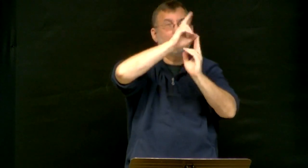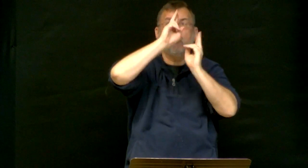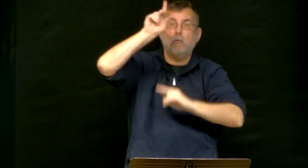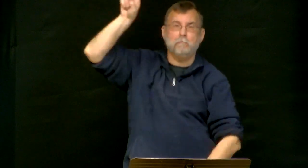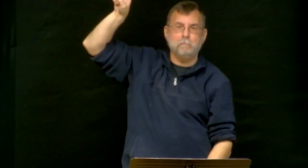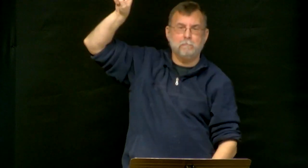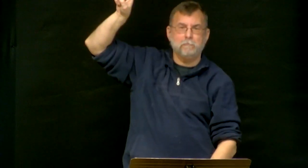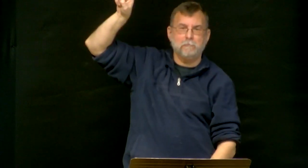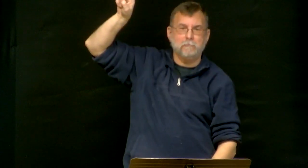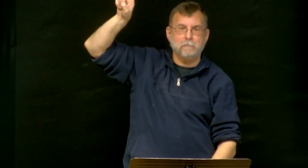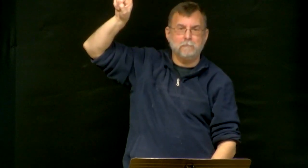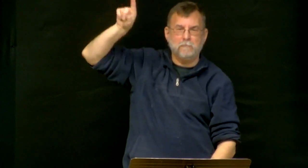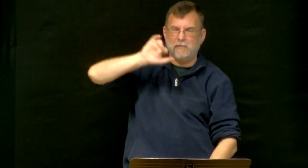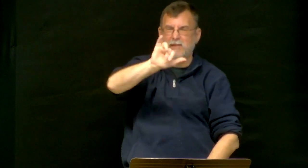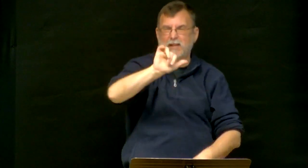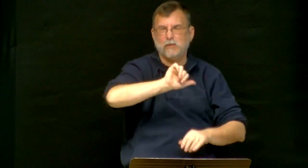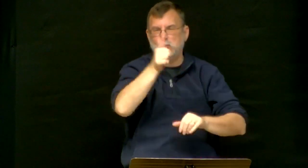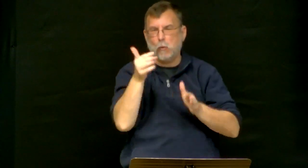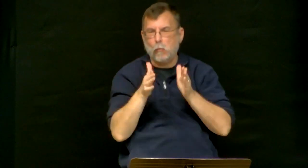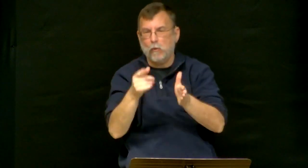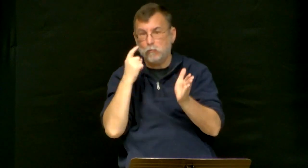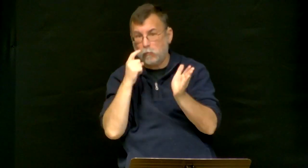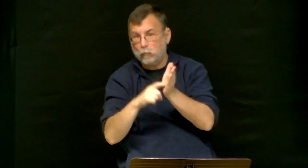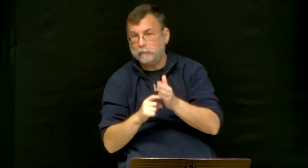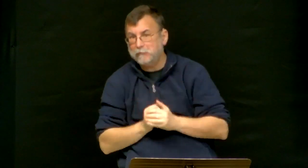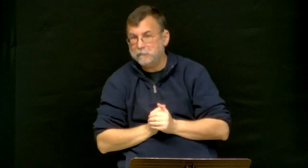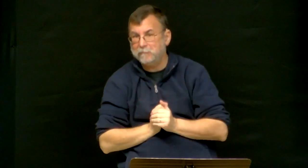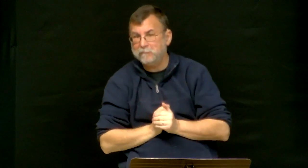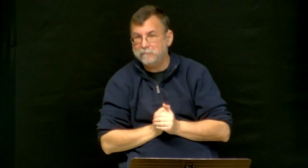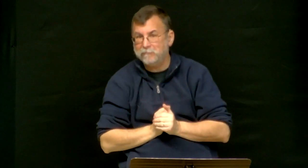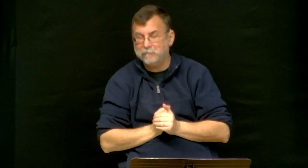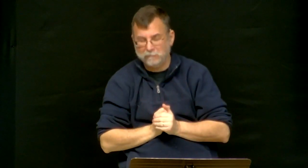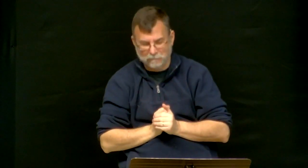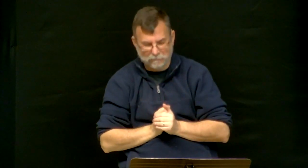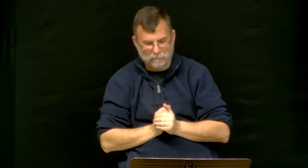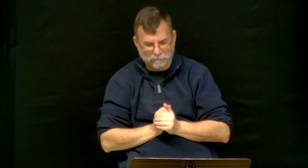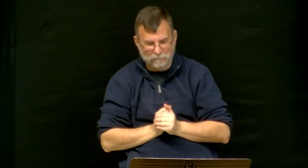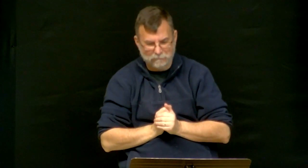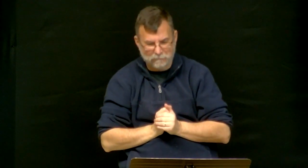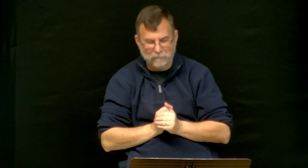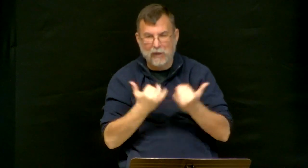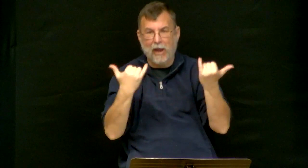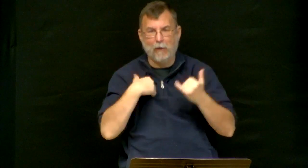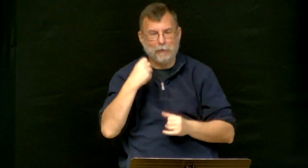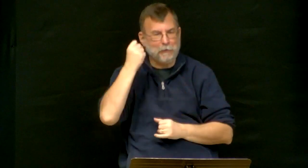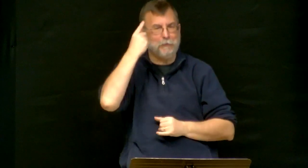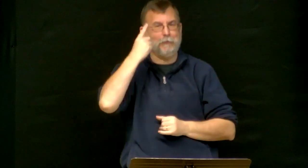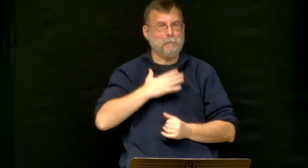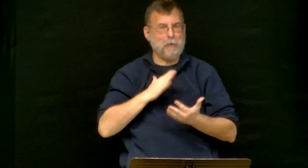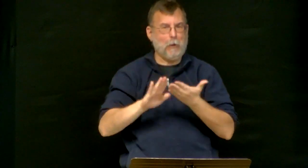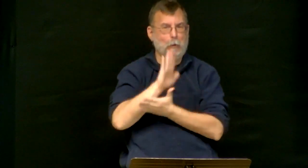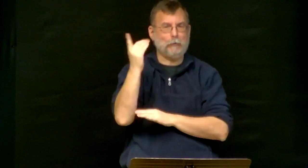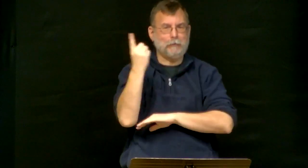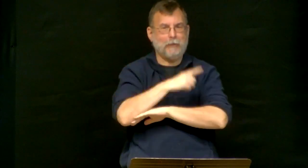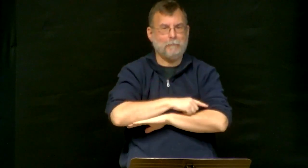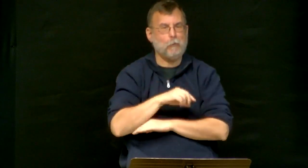hat is on top for a reason, and it means God, honoring God. Recognize that next time you see snowmen in the